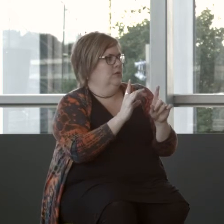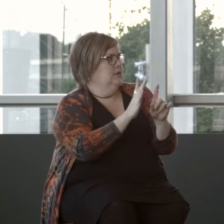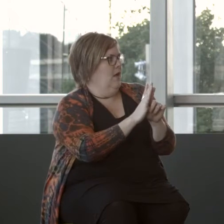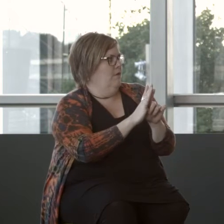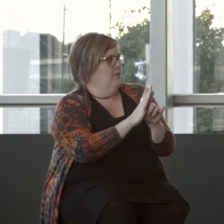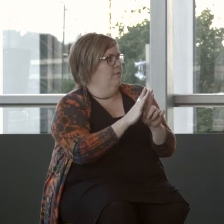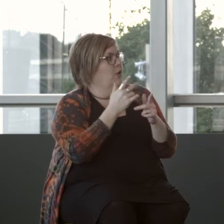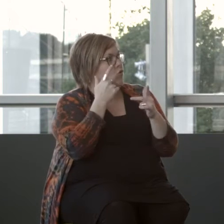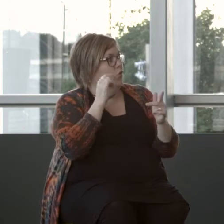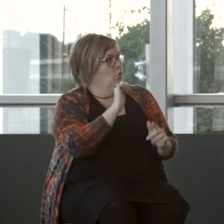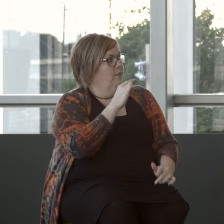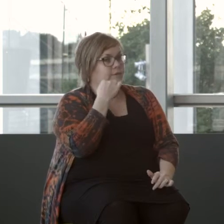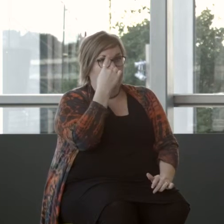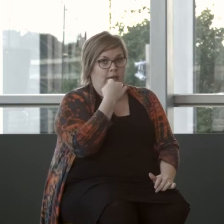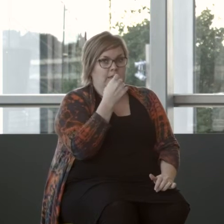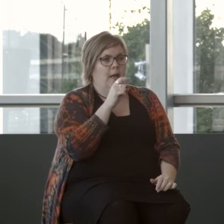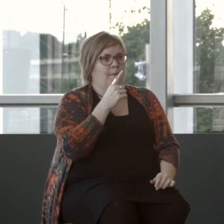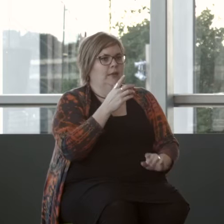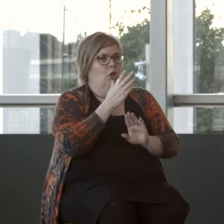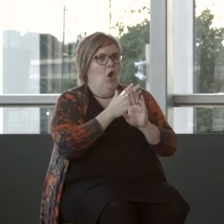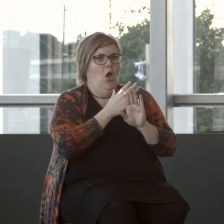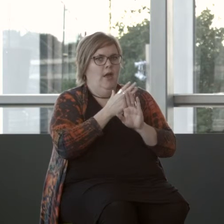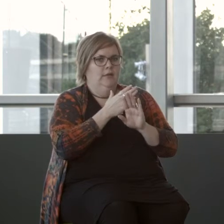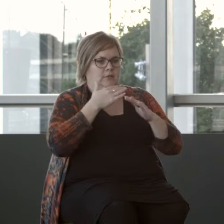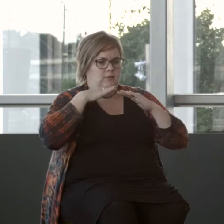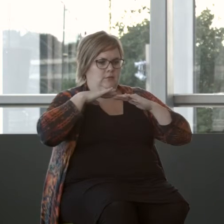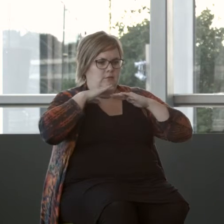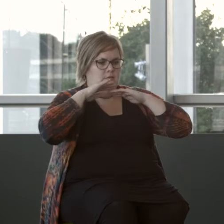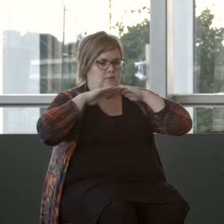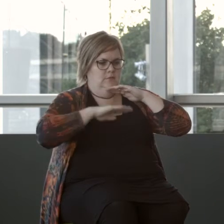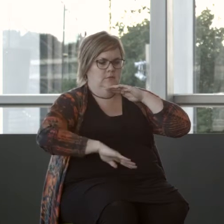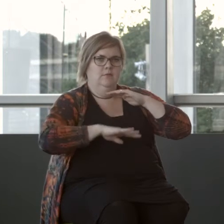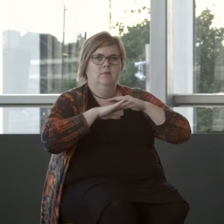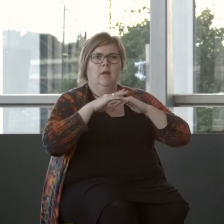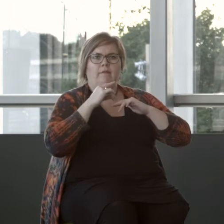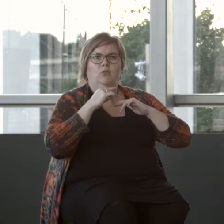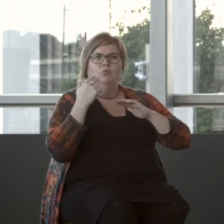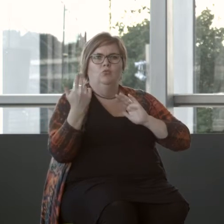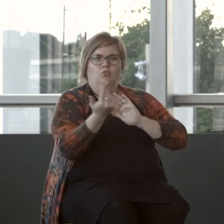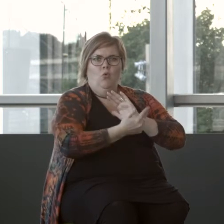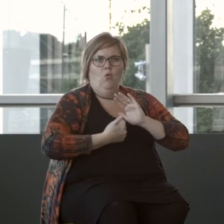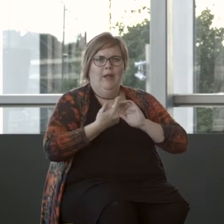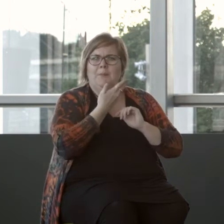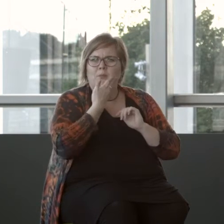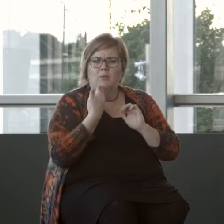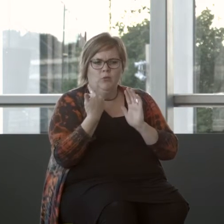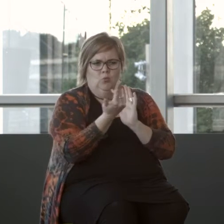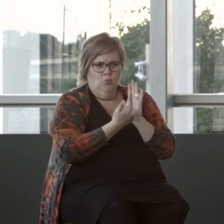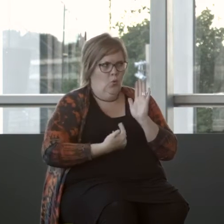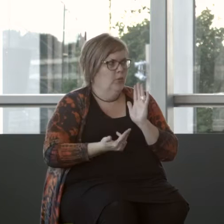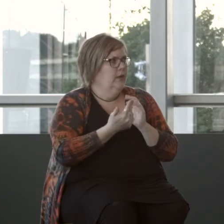your face, but you hide yourself behind drawings, beautiful drawings